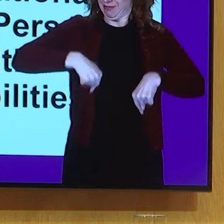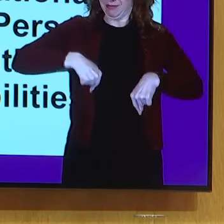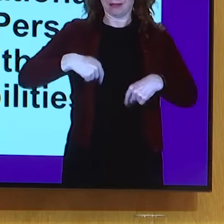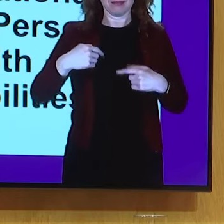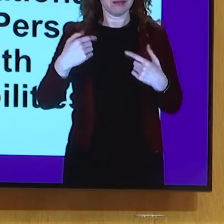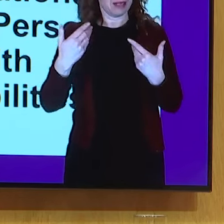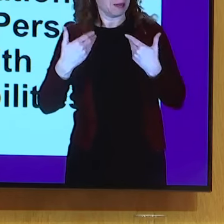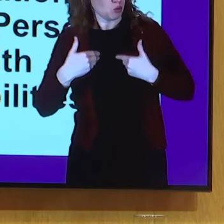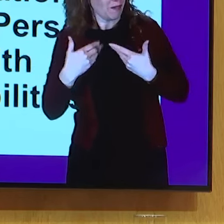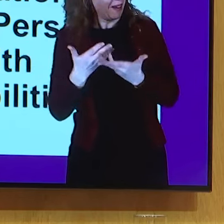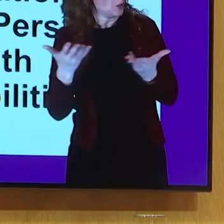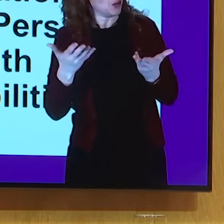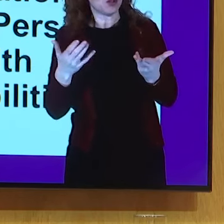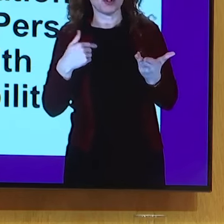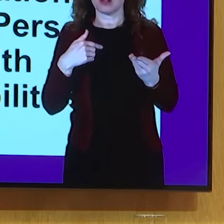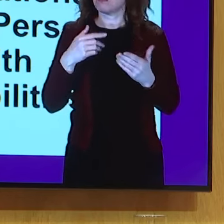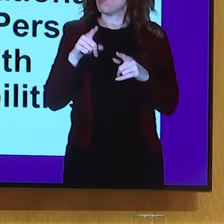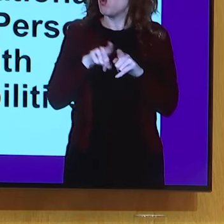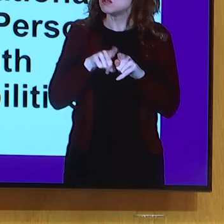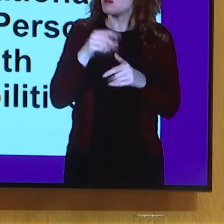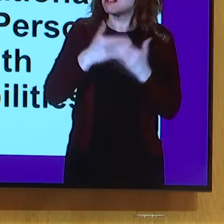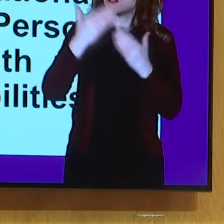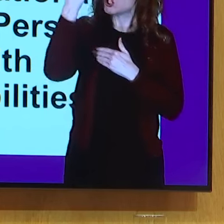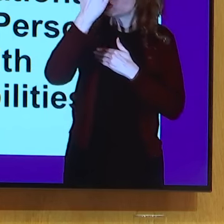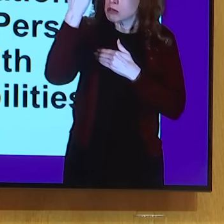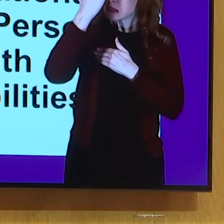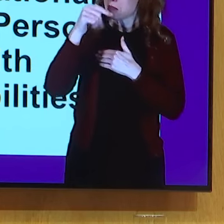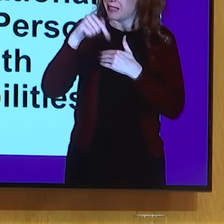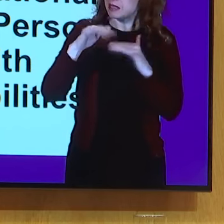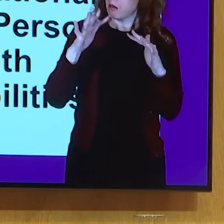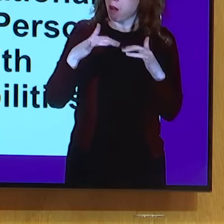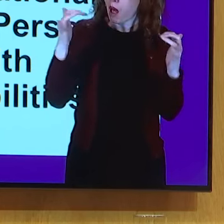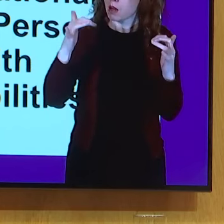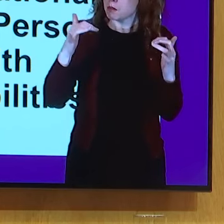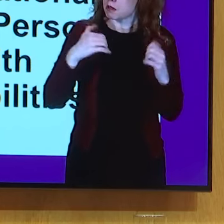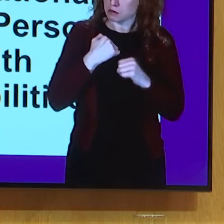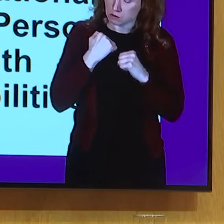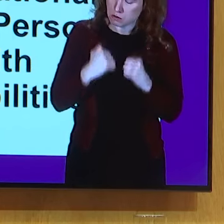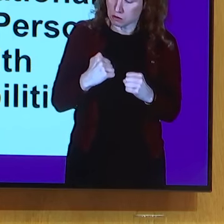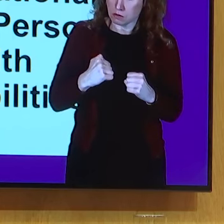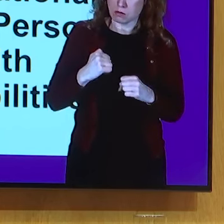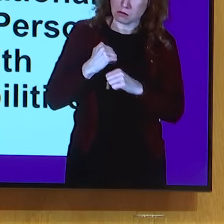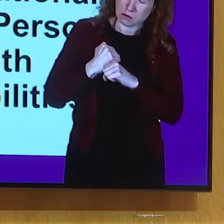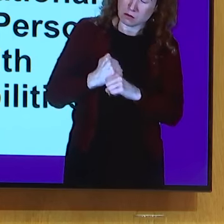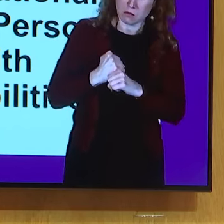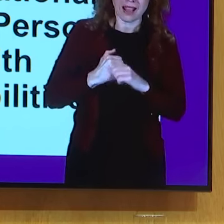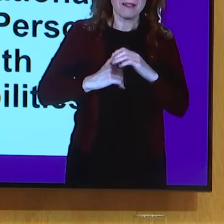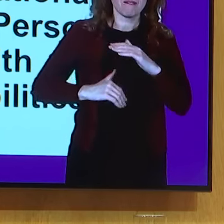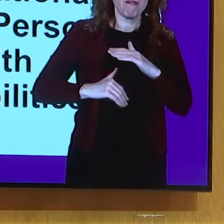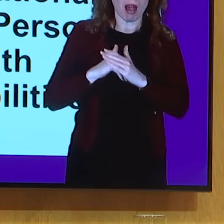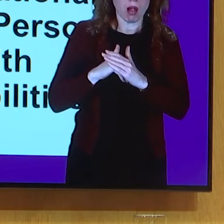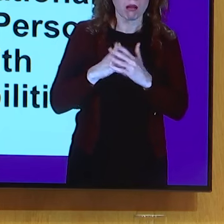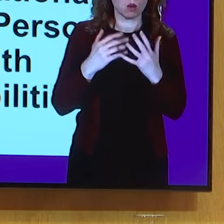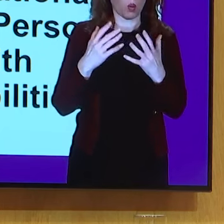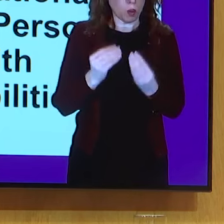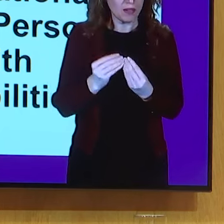today. But I could also never have dreamed of having a parliament that is dedicated entirely and filled entirely with disabled people,